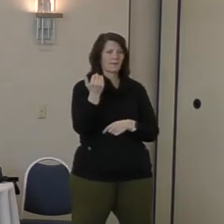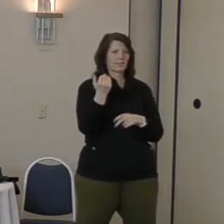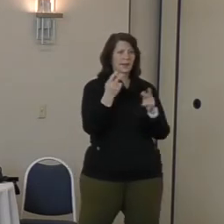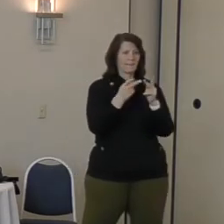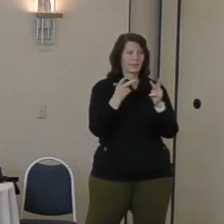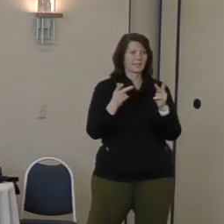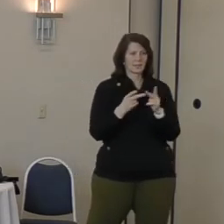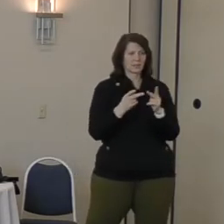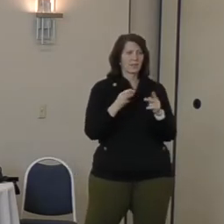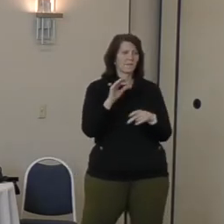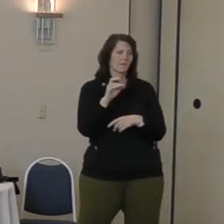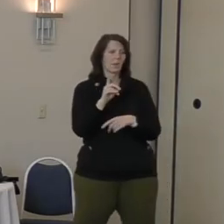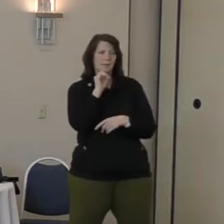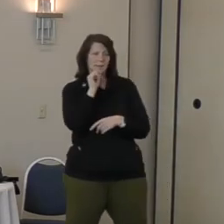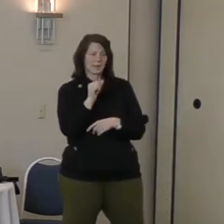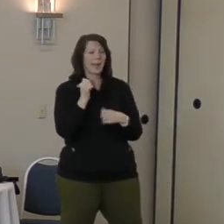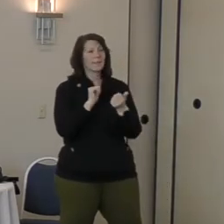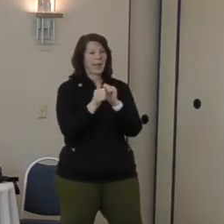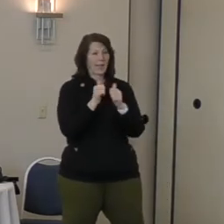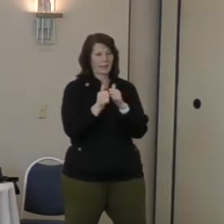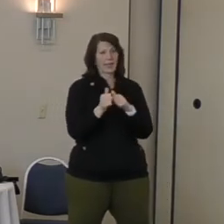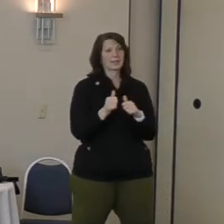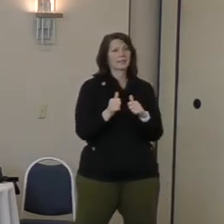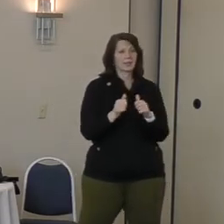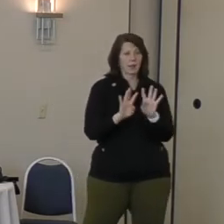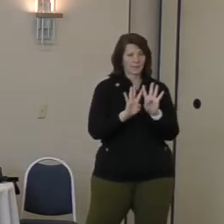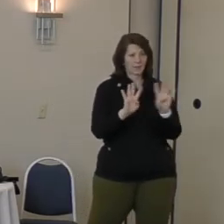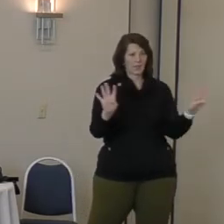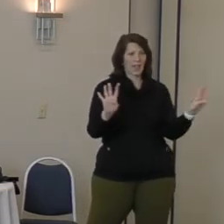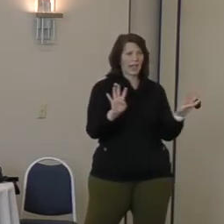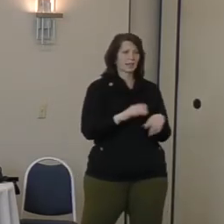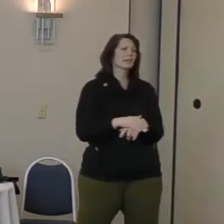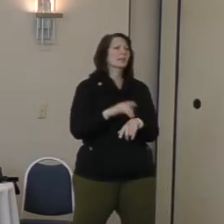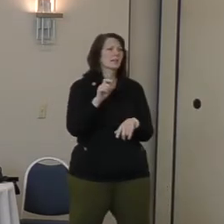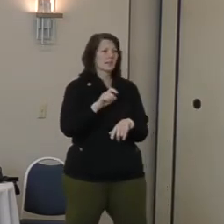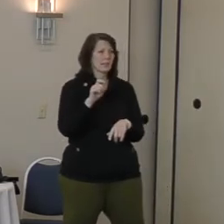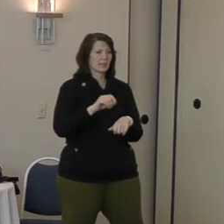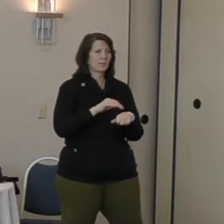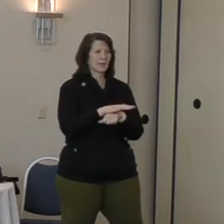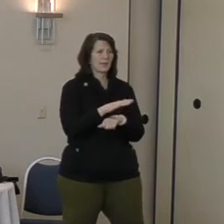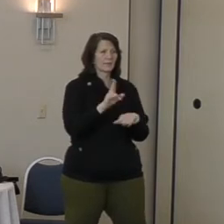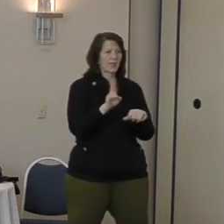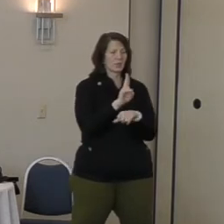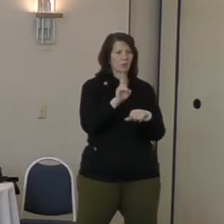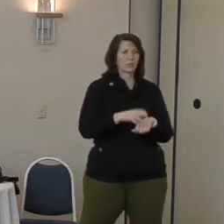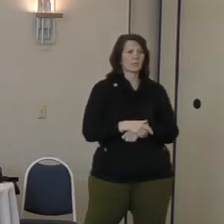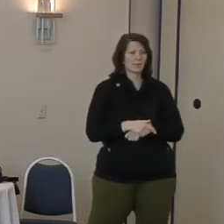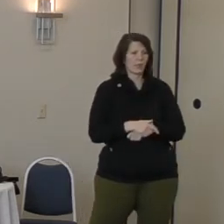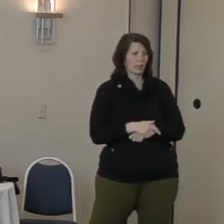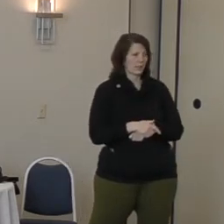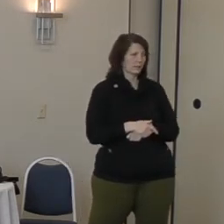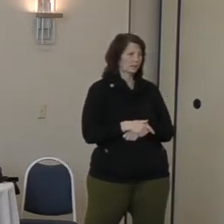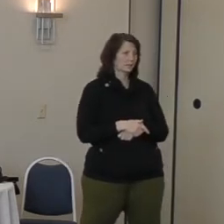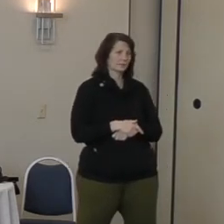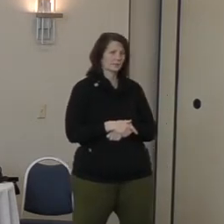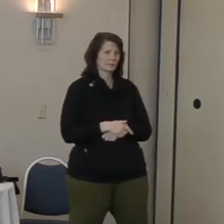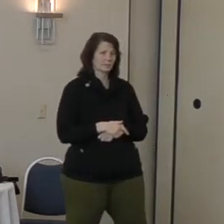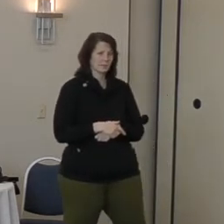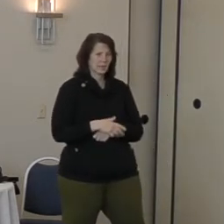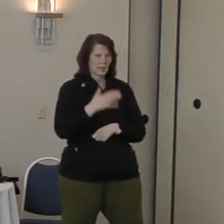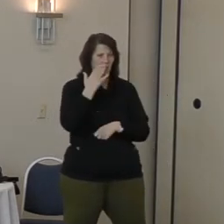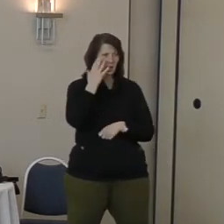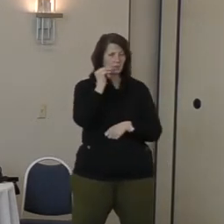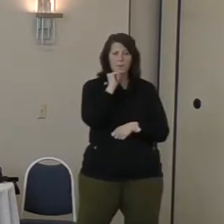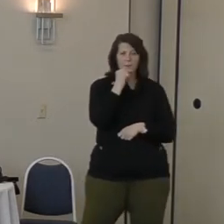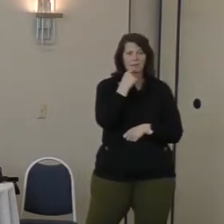positions. And while forwards may not be as athletic out wide as your wings, they still need to be effective and useful out wide. And no, I'm